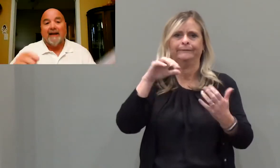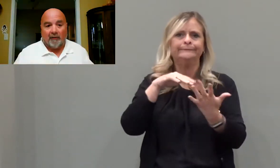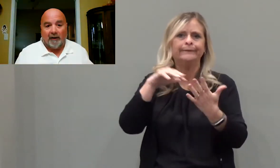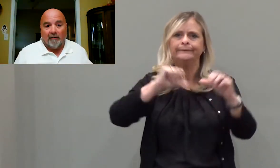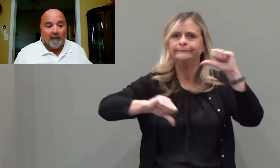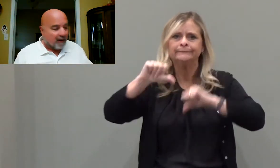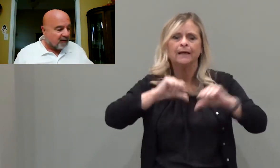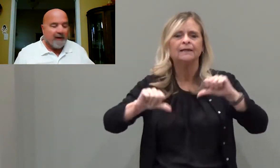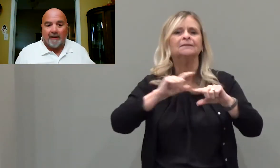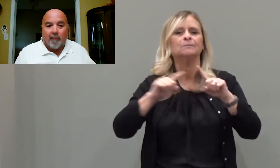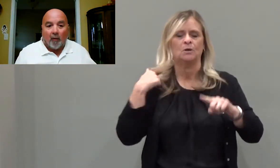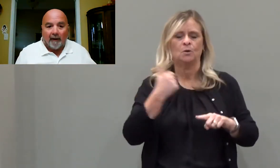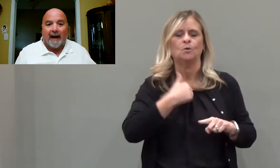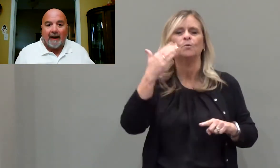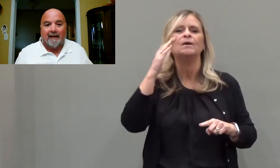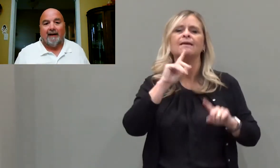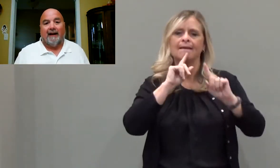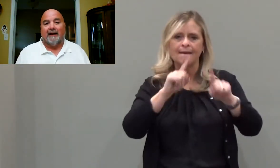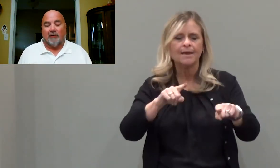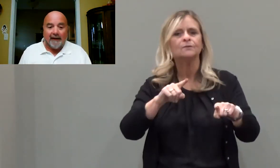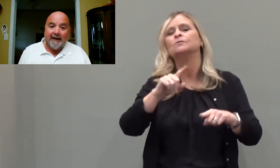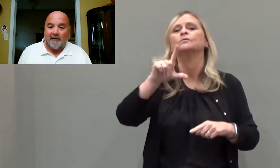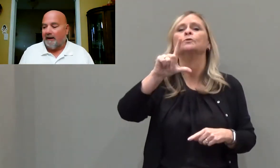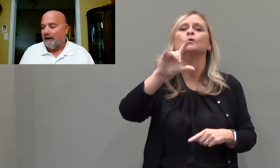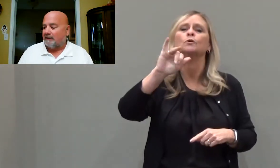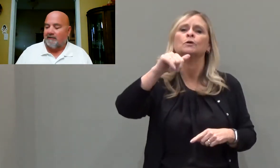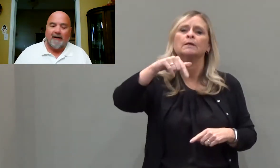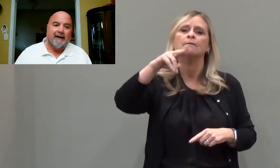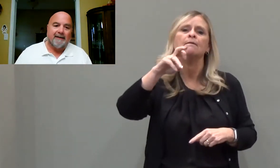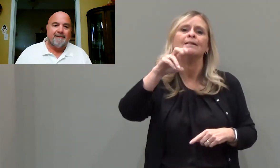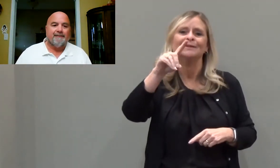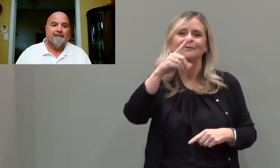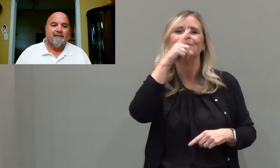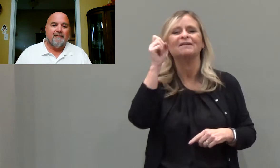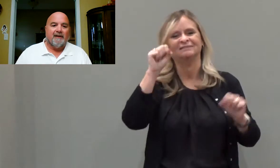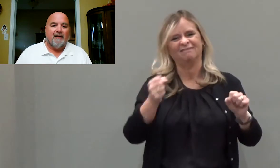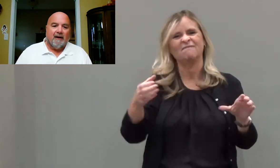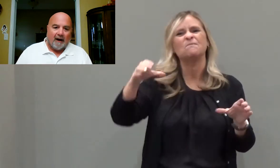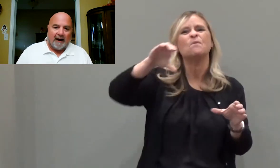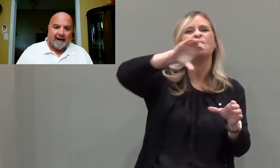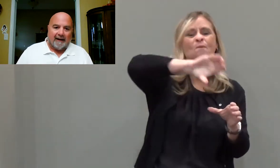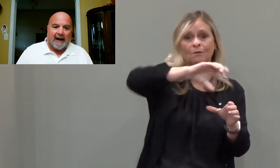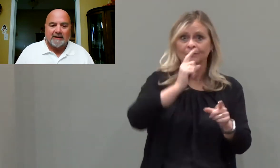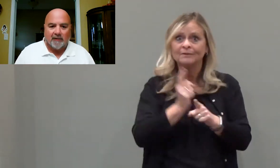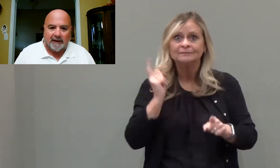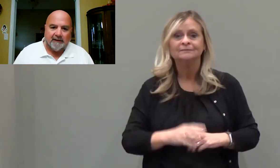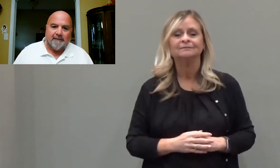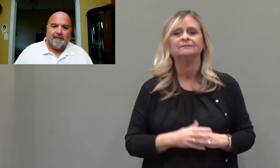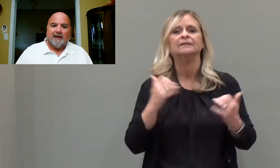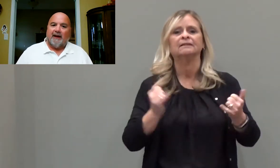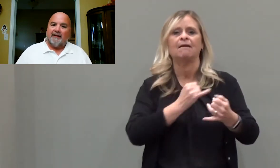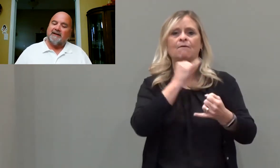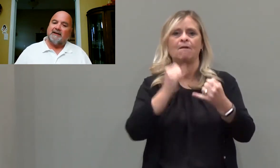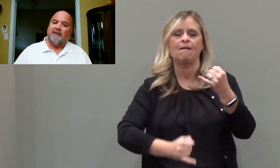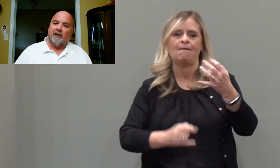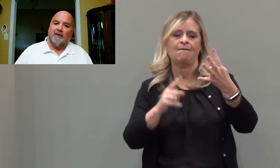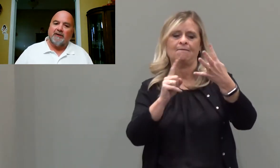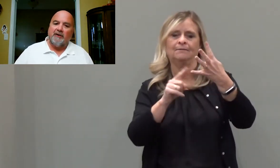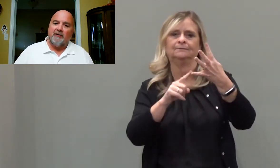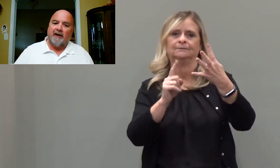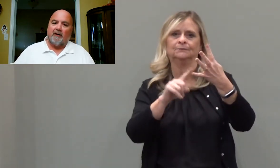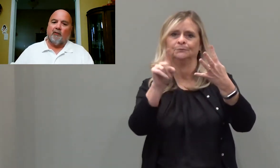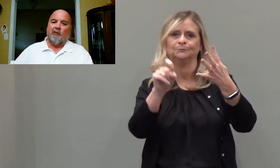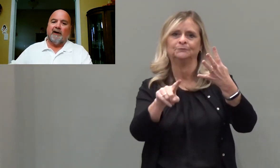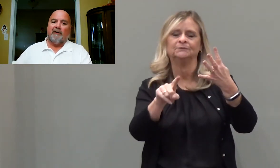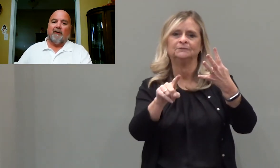it's a liquid because we can pour it out of the glass or into the glass, correct? All right, last question, and this is for those